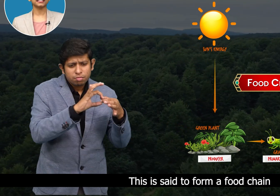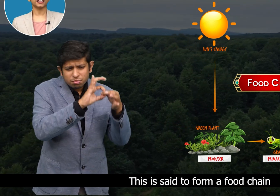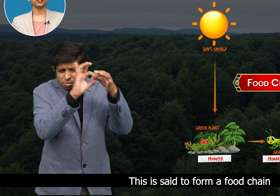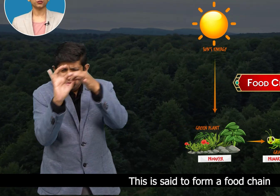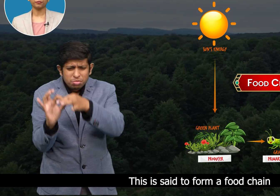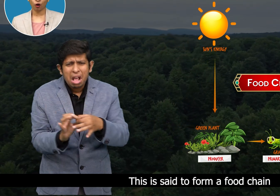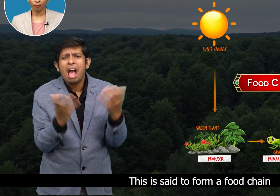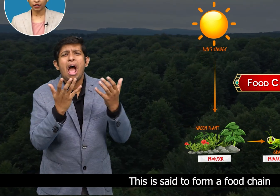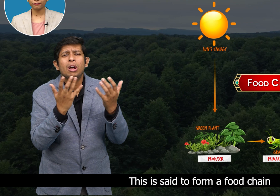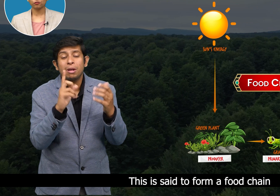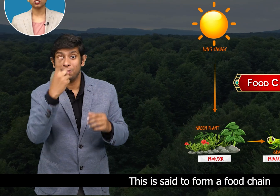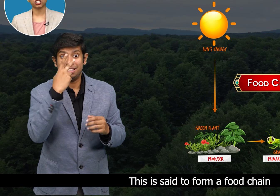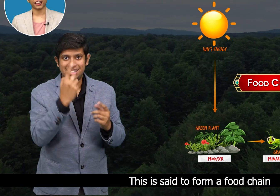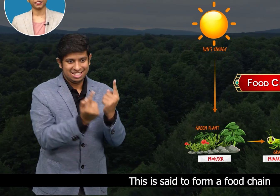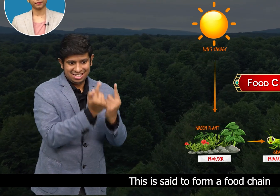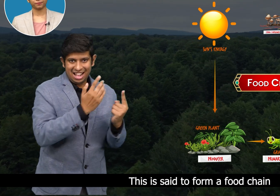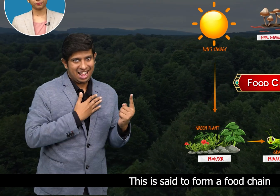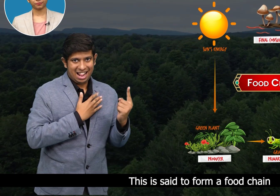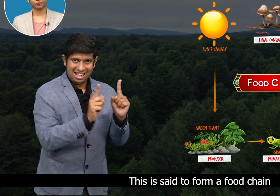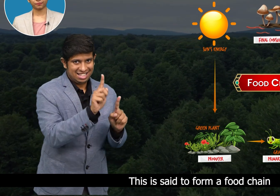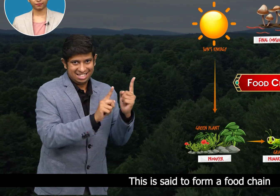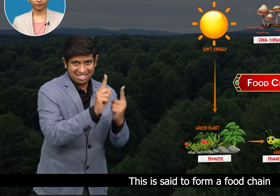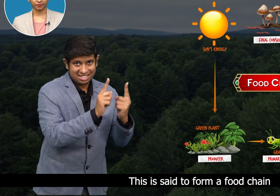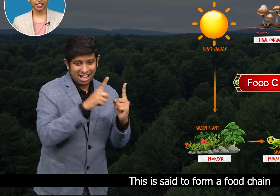This is said to form a food chain.